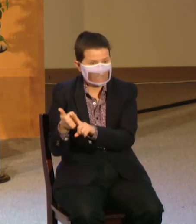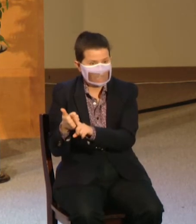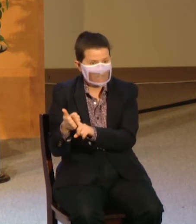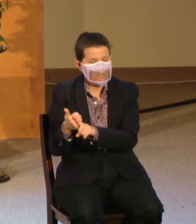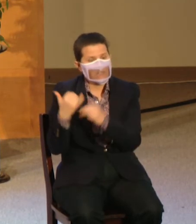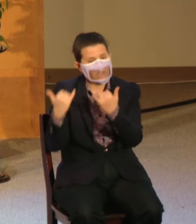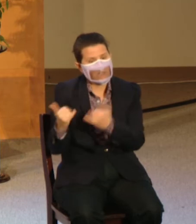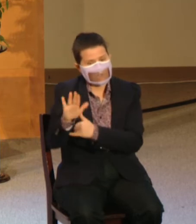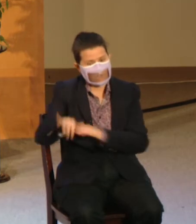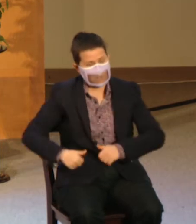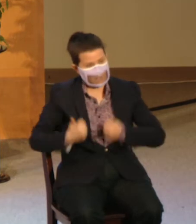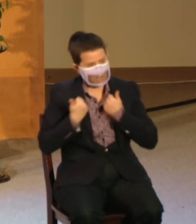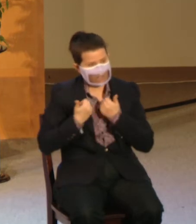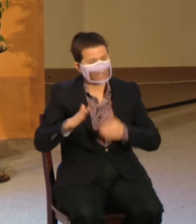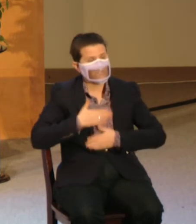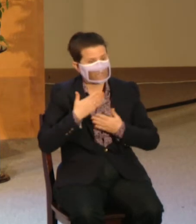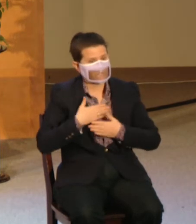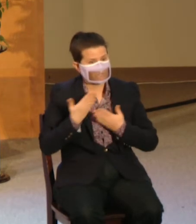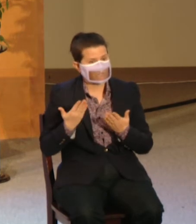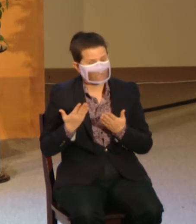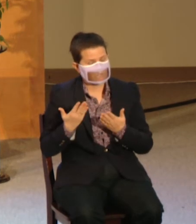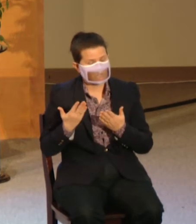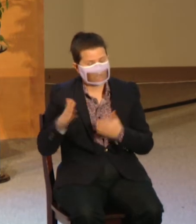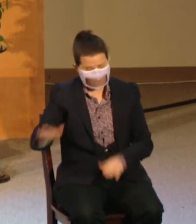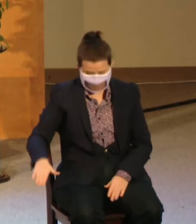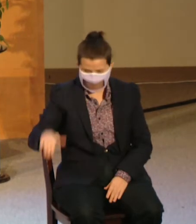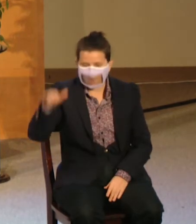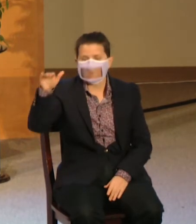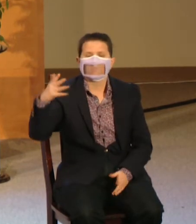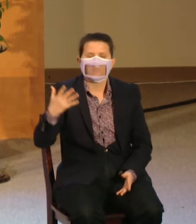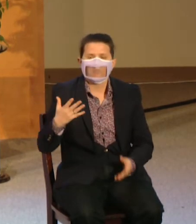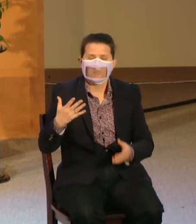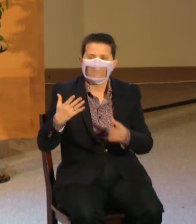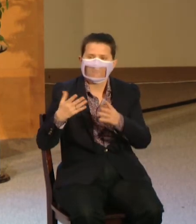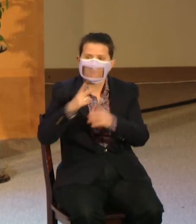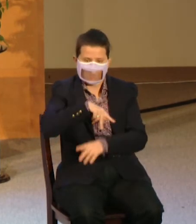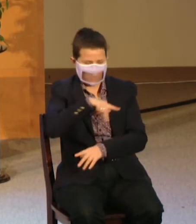that's bringing her joy, growth, and personal expansion.